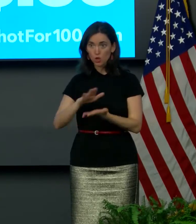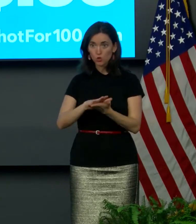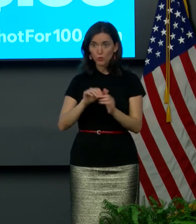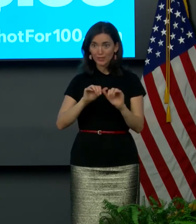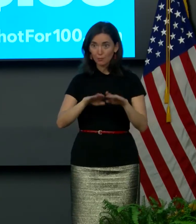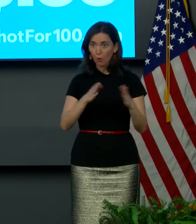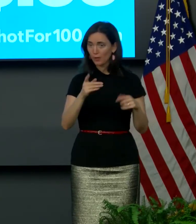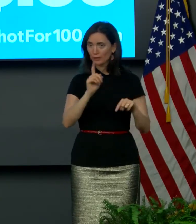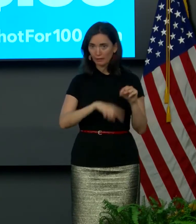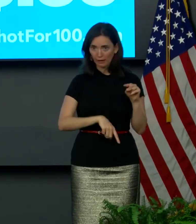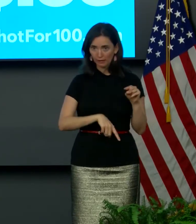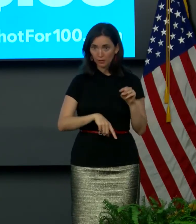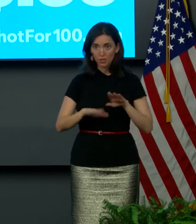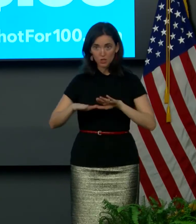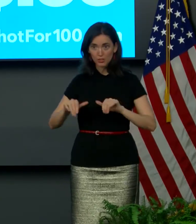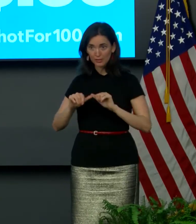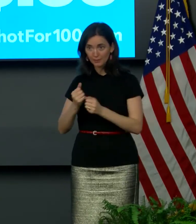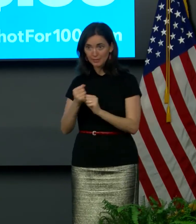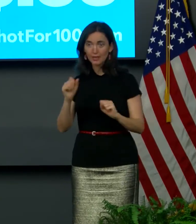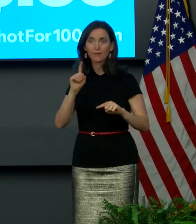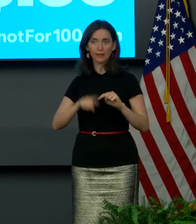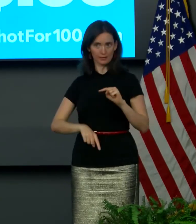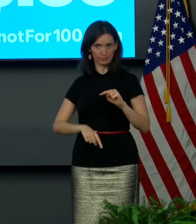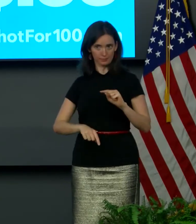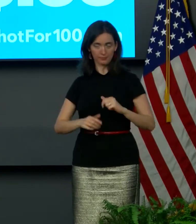Through 2 weeks of reporting from schools,